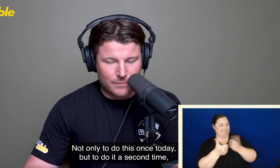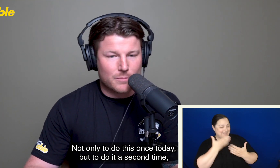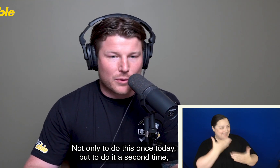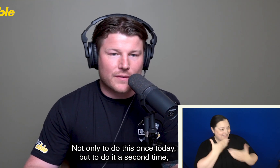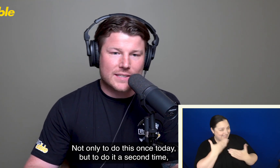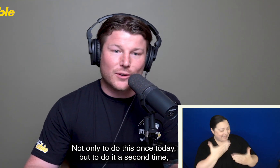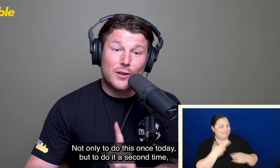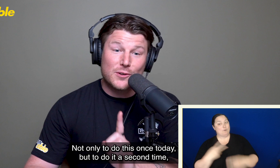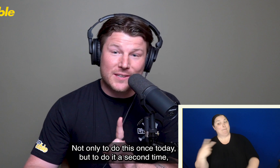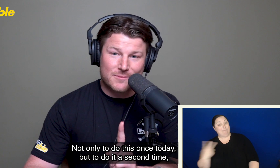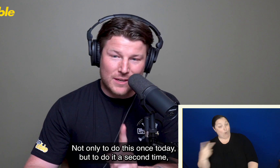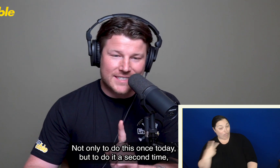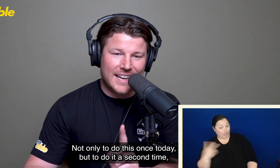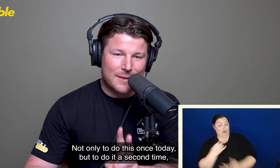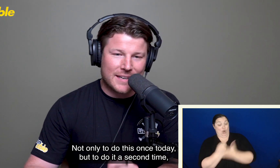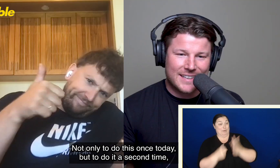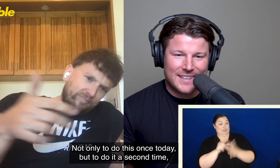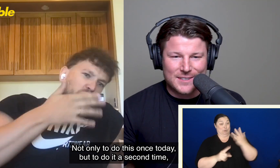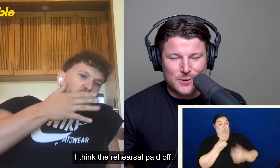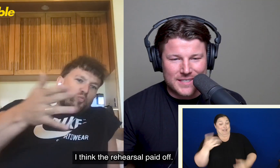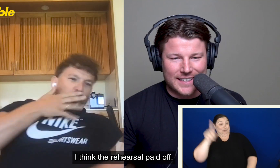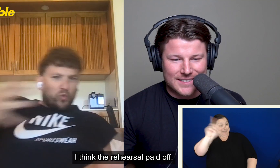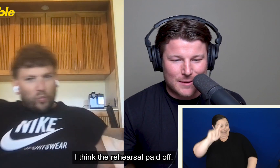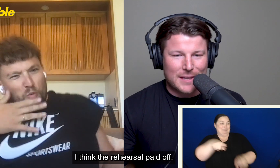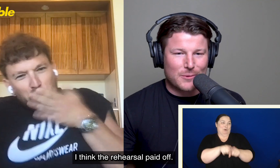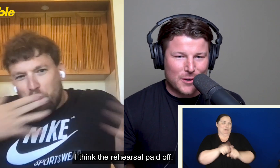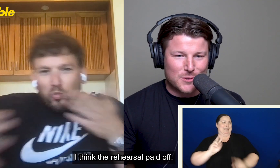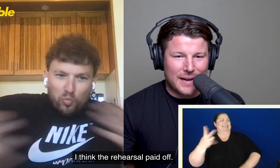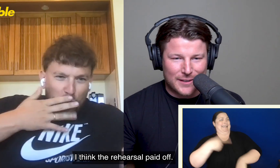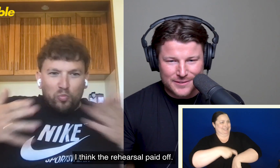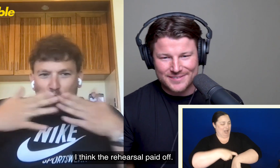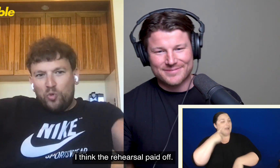enough from both of us, not only to do this once today, but to do it a second time.